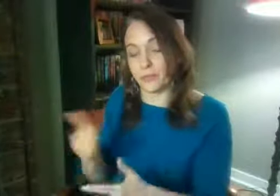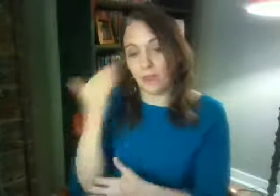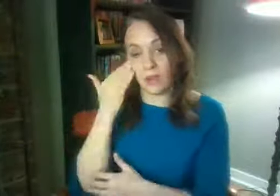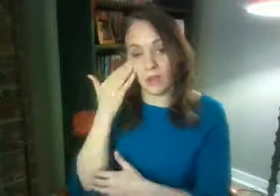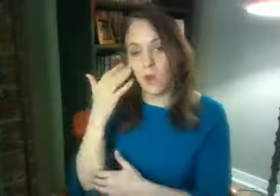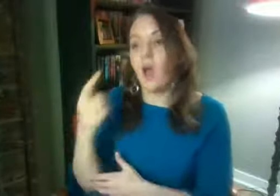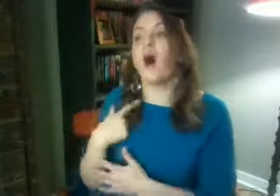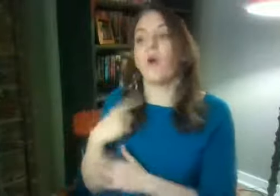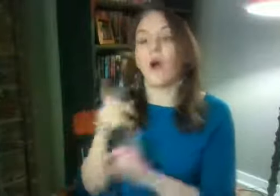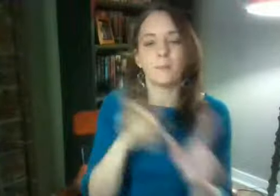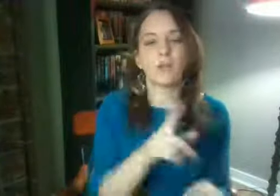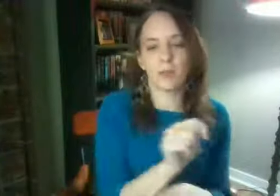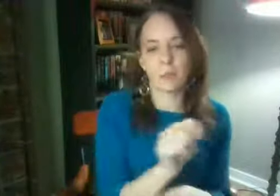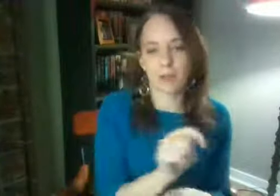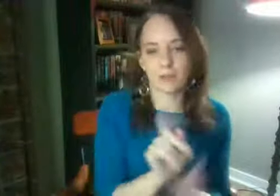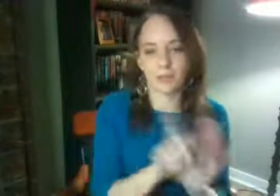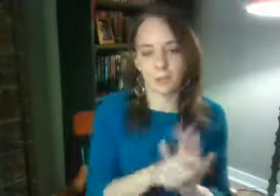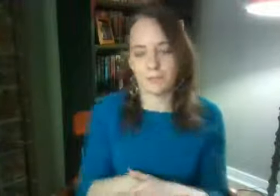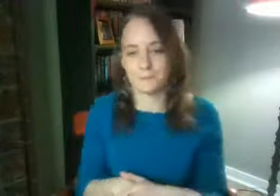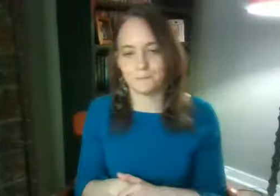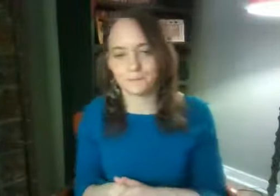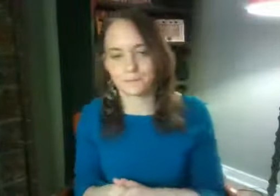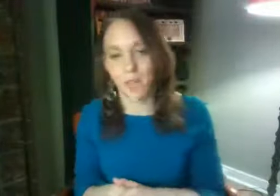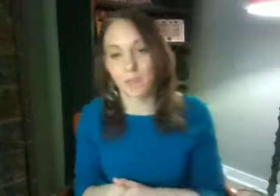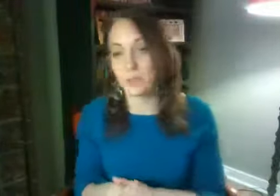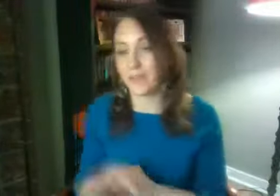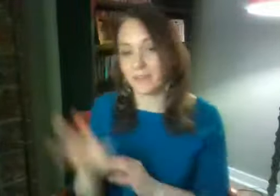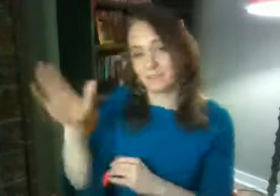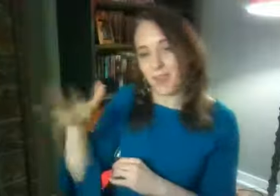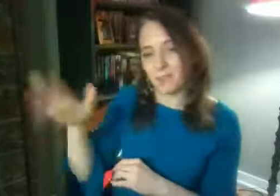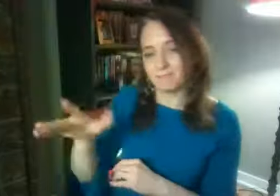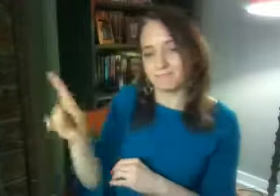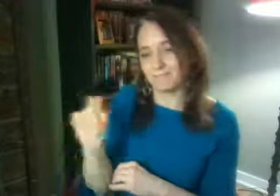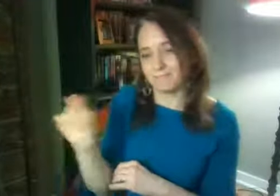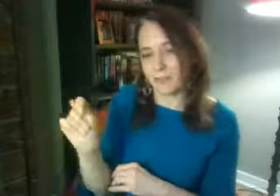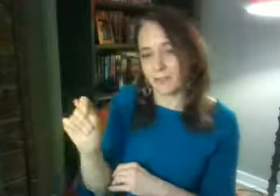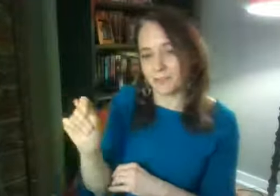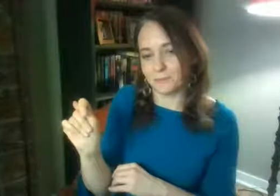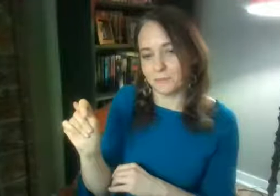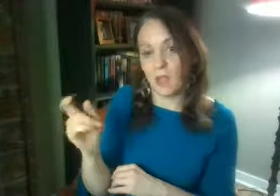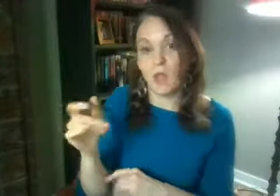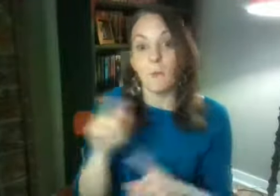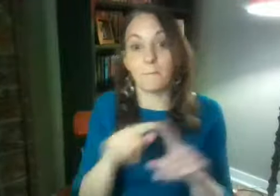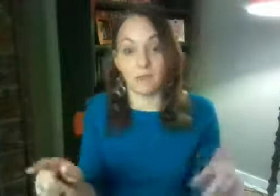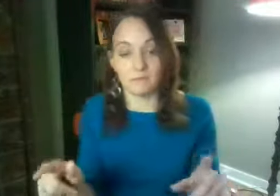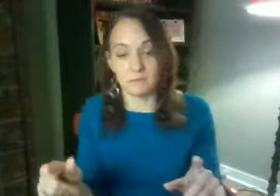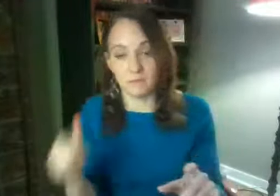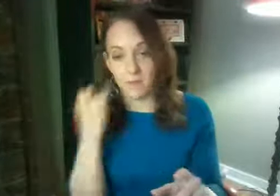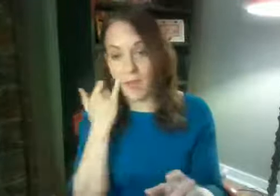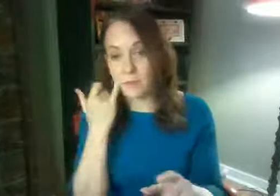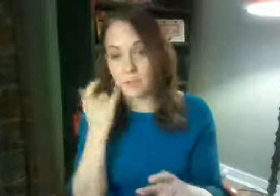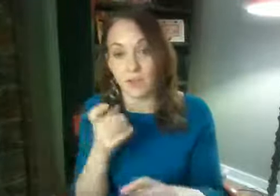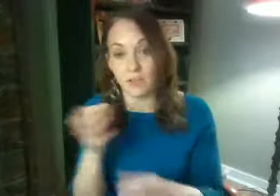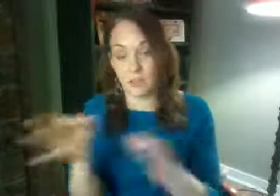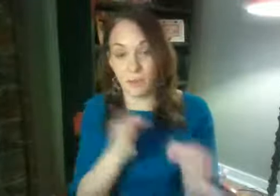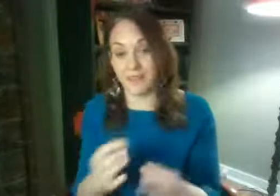counselor know, oh, I'm going to go to the bathroom for a minute. I would just be like, bathroom. But if I was trying to explain